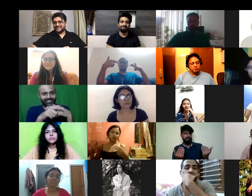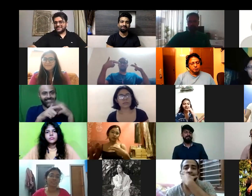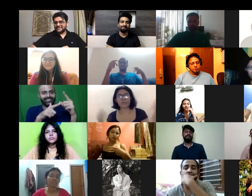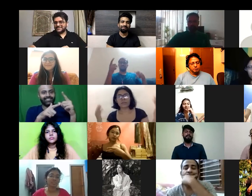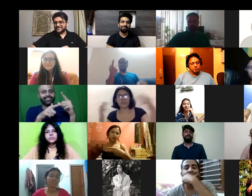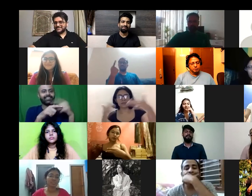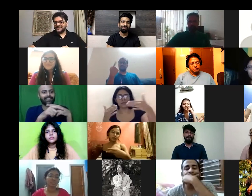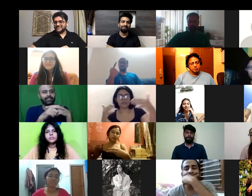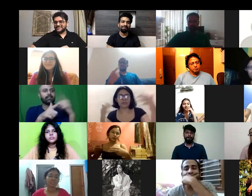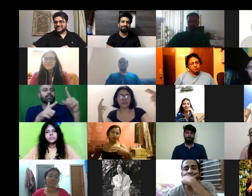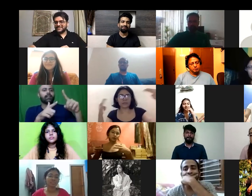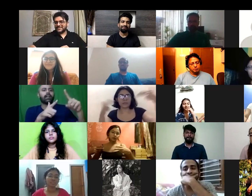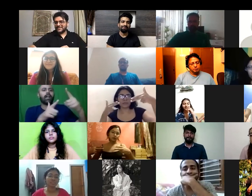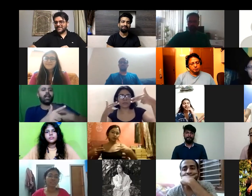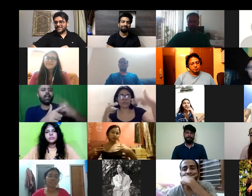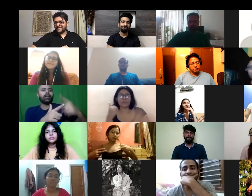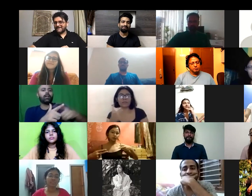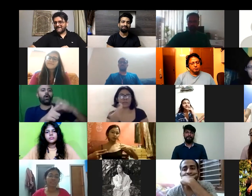possible?